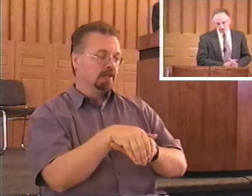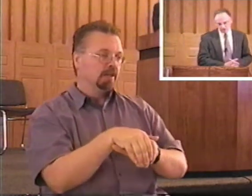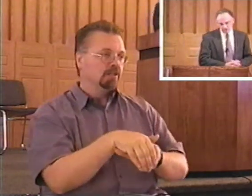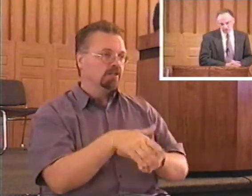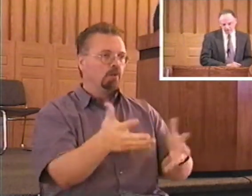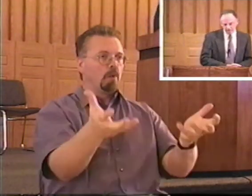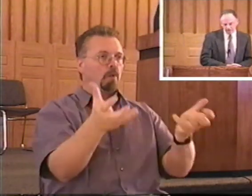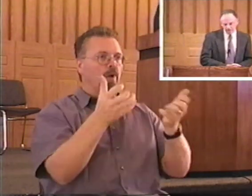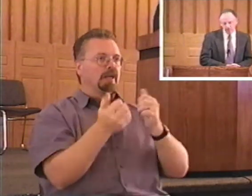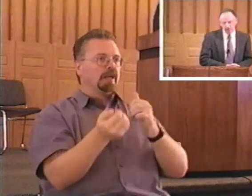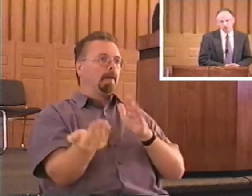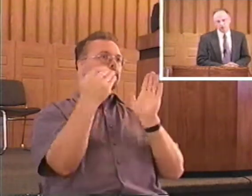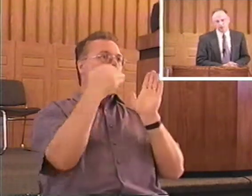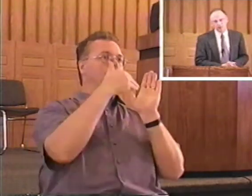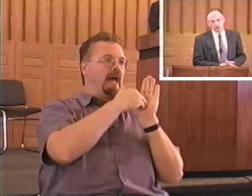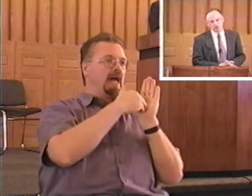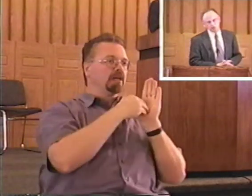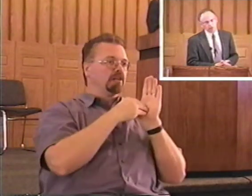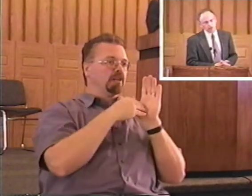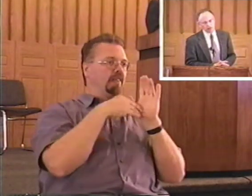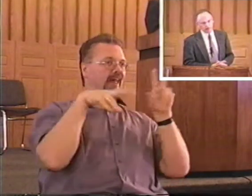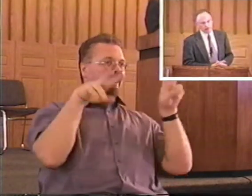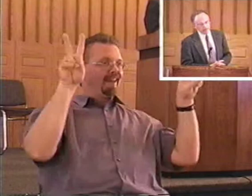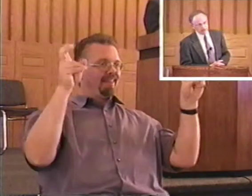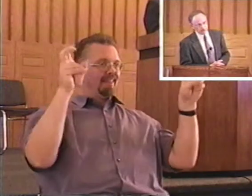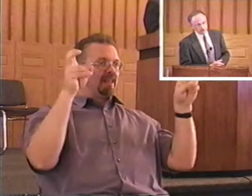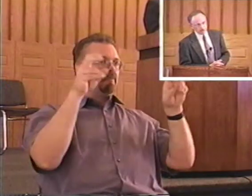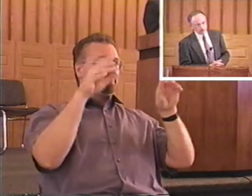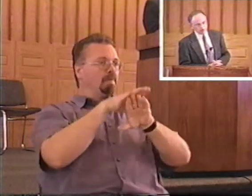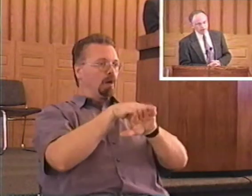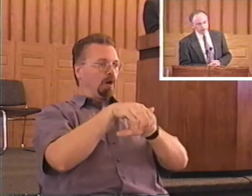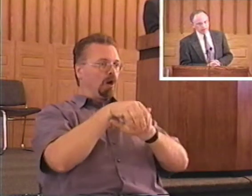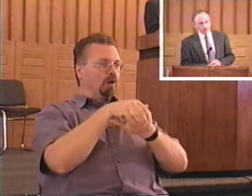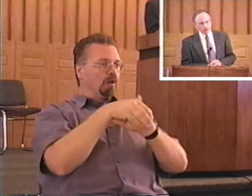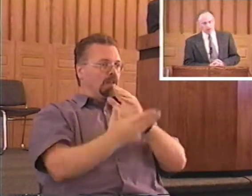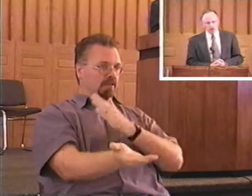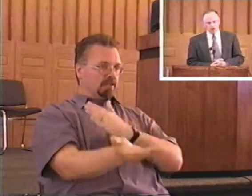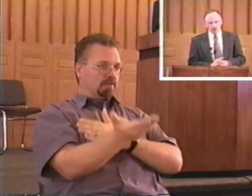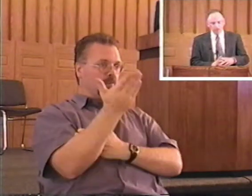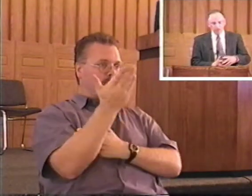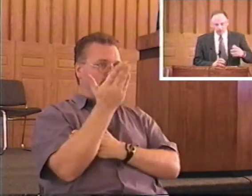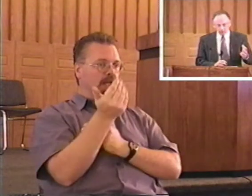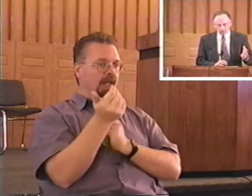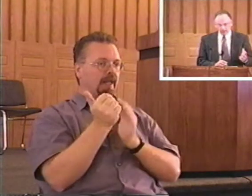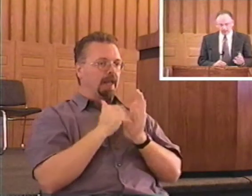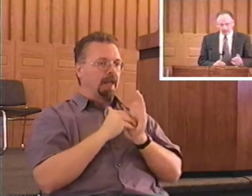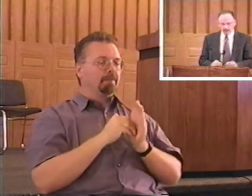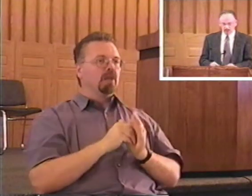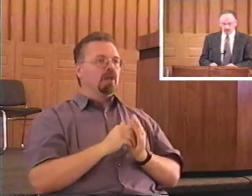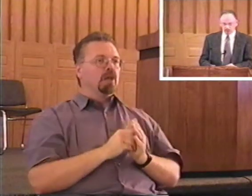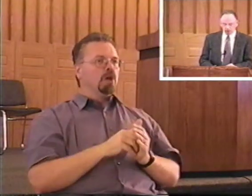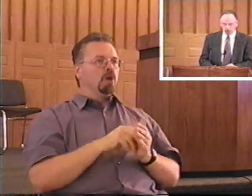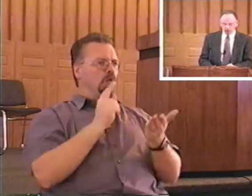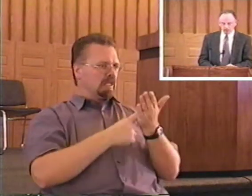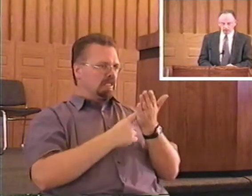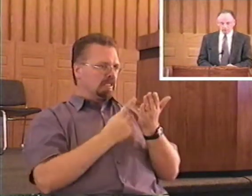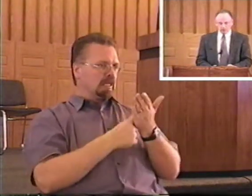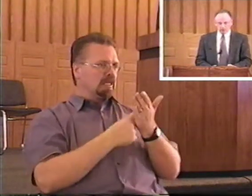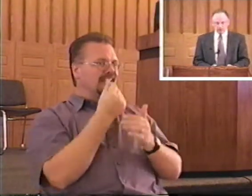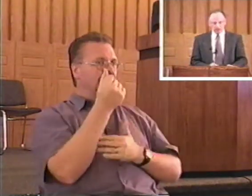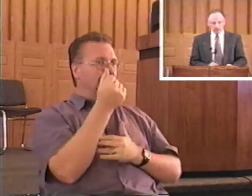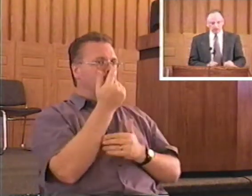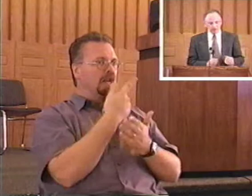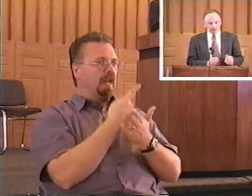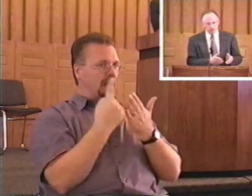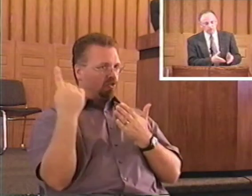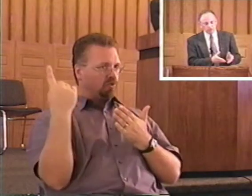return to this theme of hypocrisy just briefly again this morning, although we looked at it last week in